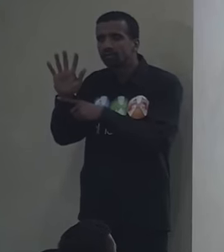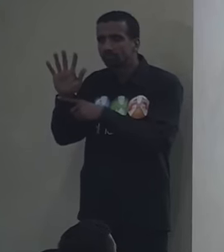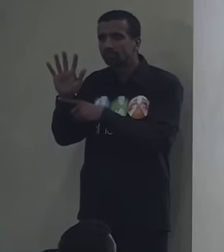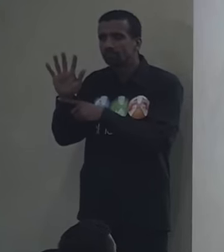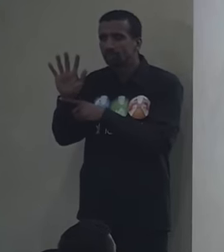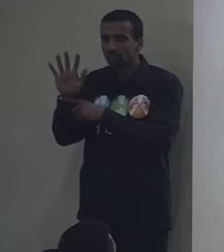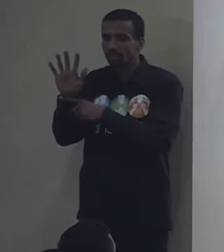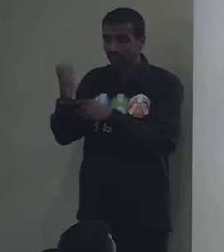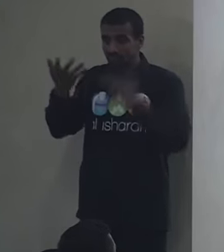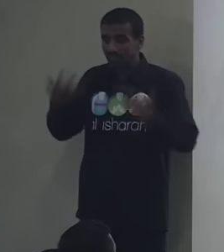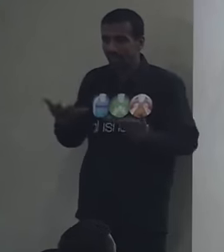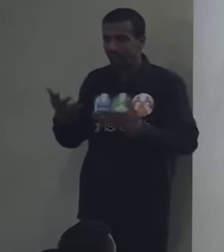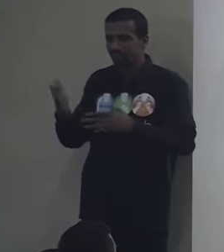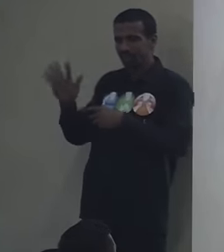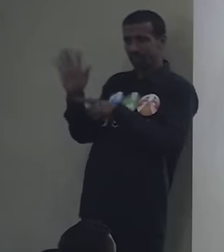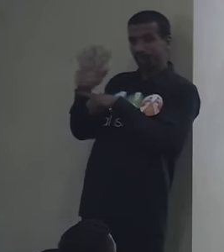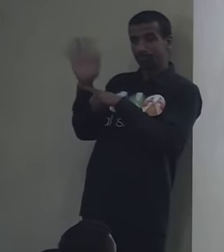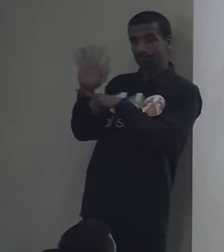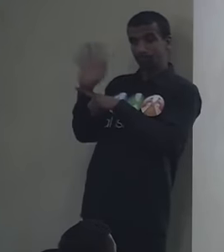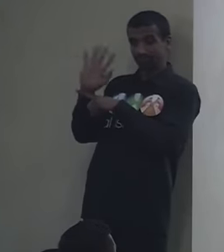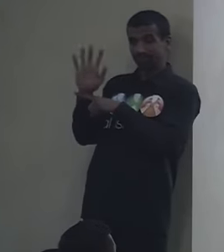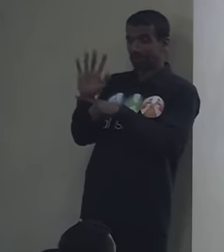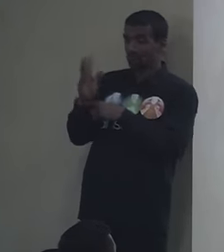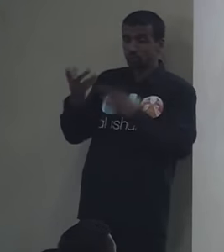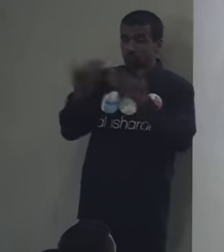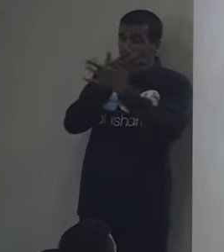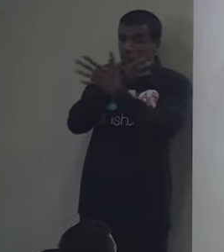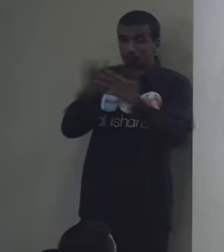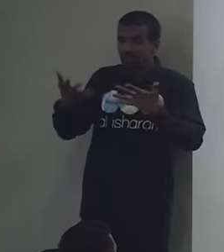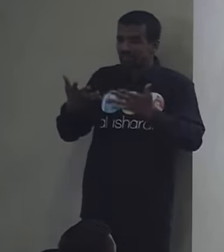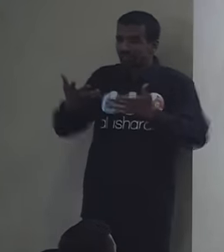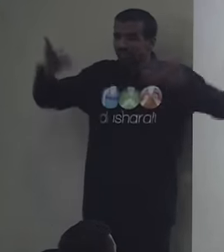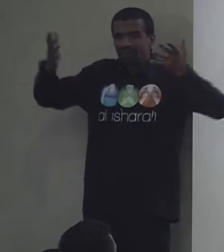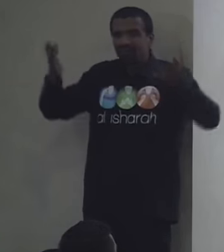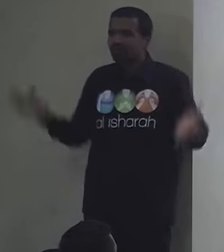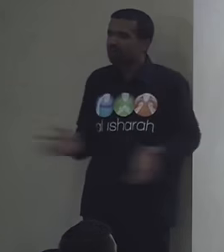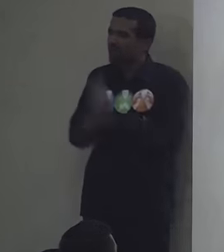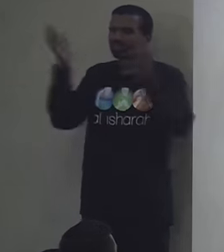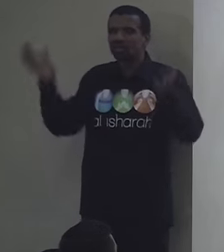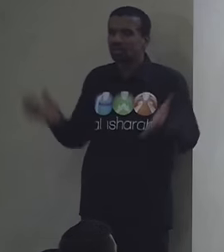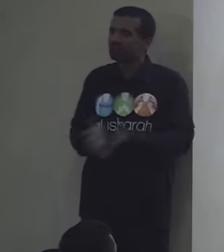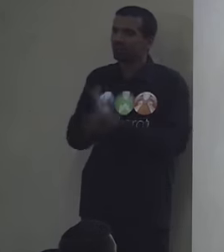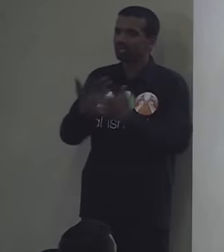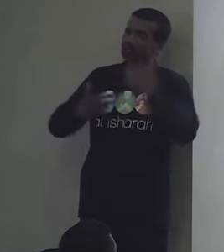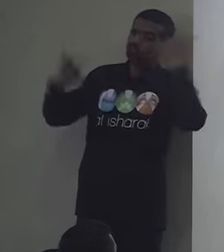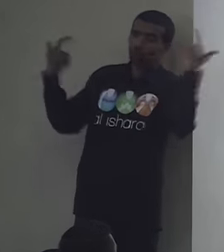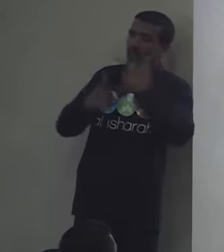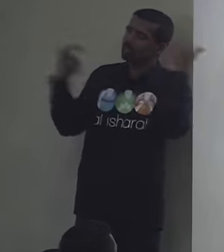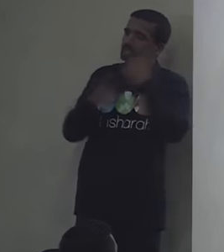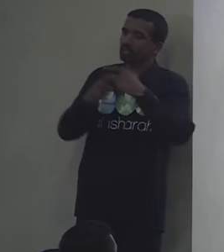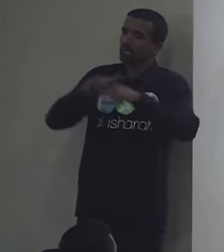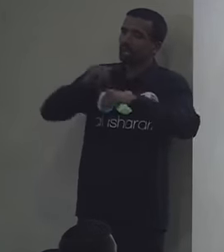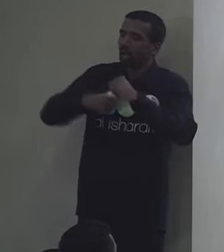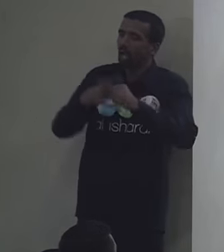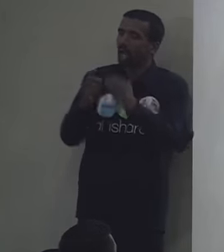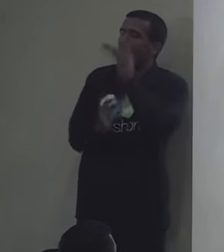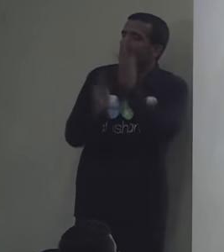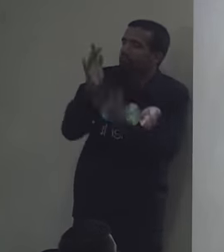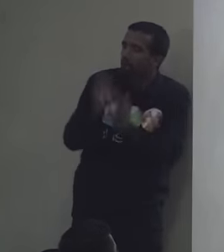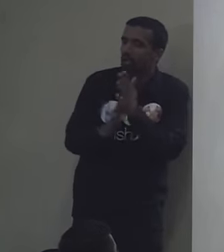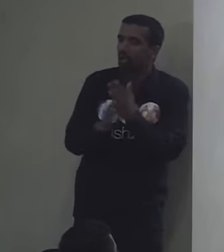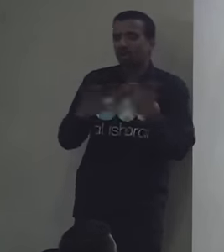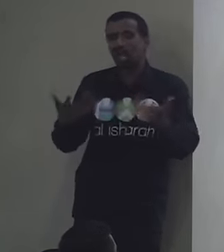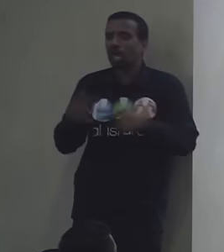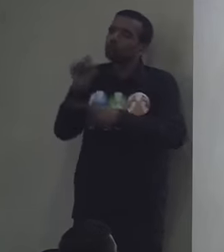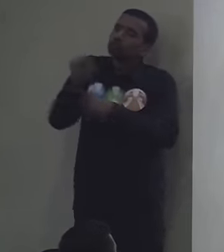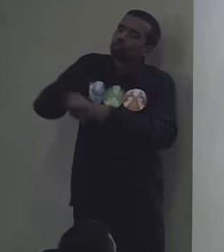hell. You know, for the Jewish people, the idea was systematically removed from their book. It's not even found in